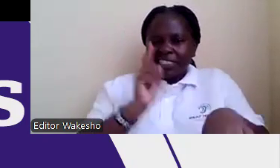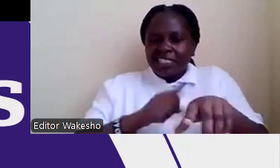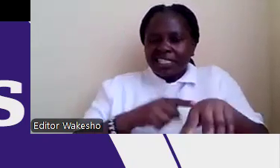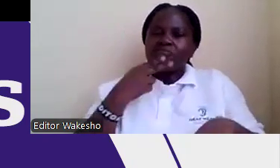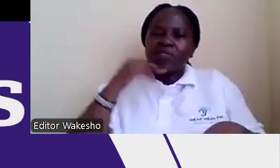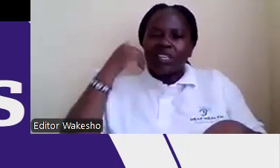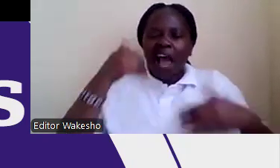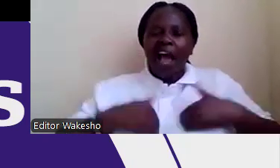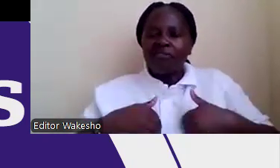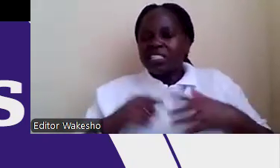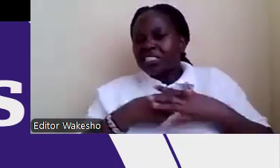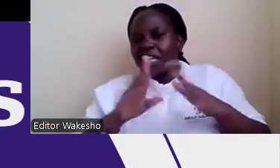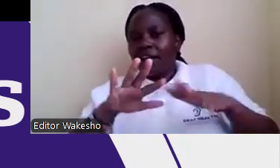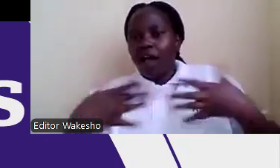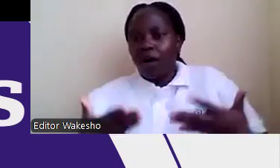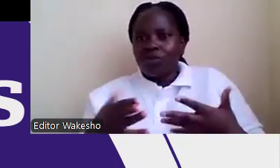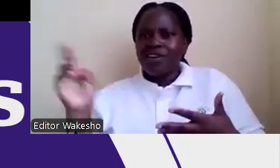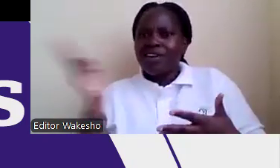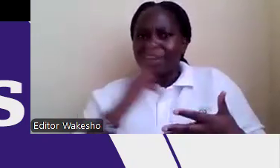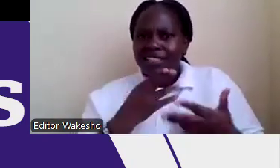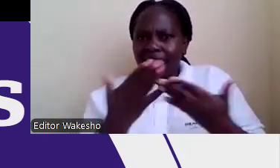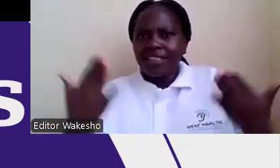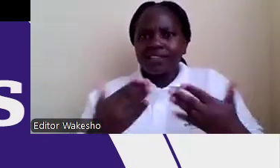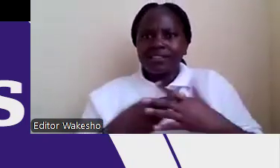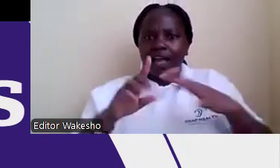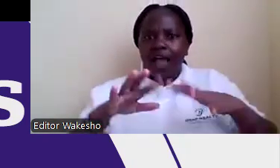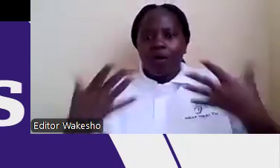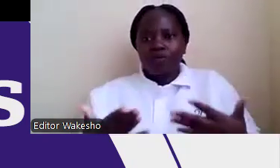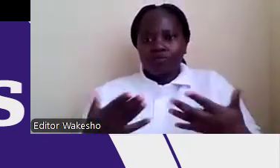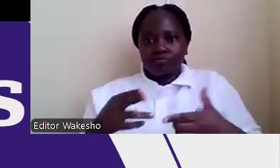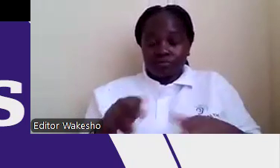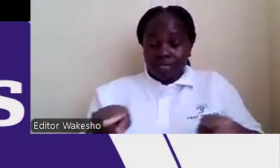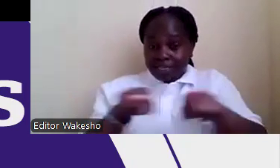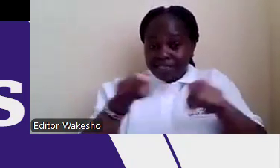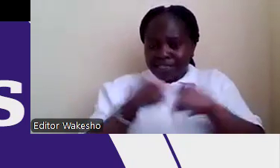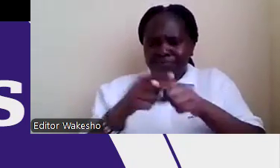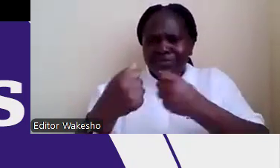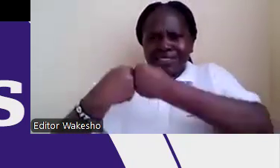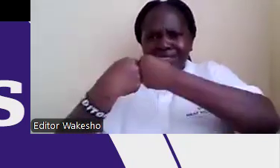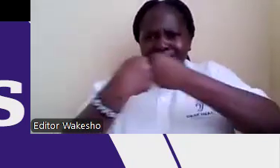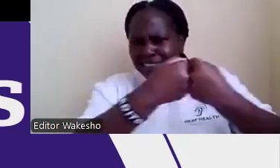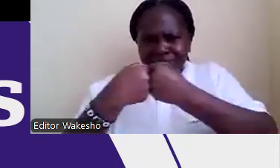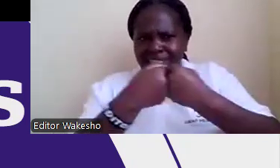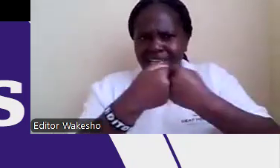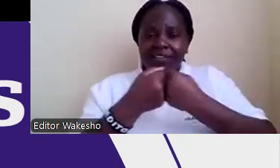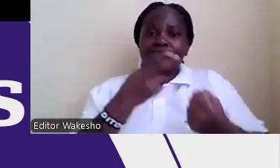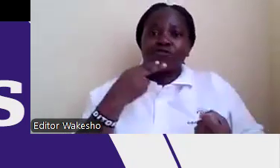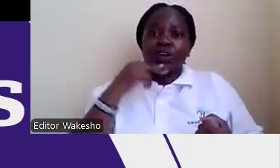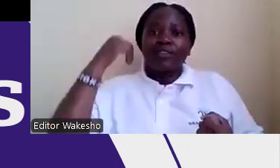and risk factors. We'll identify complications, and what a complication is